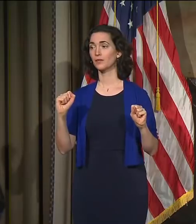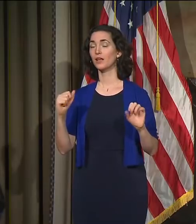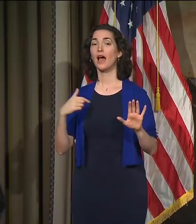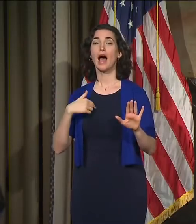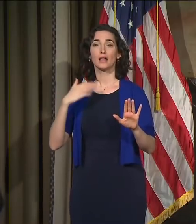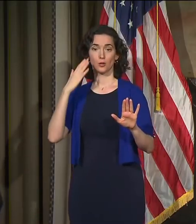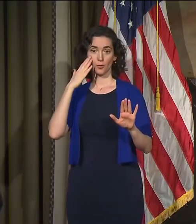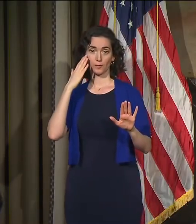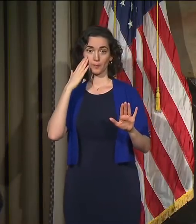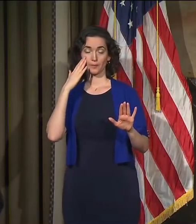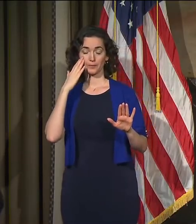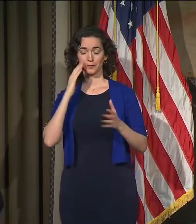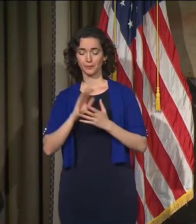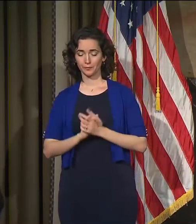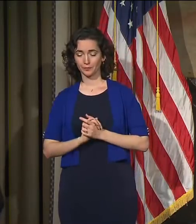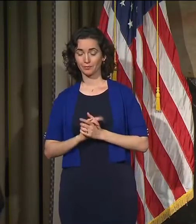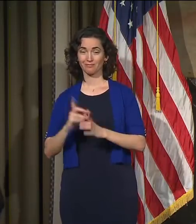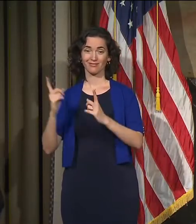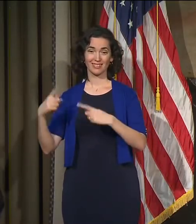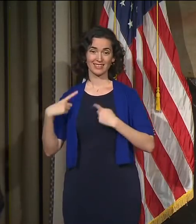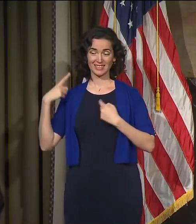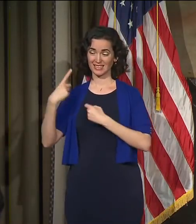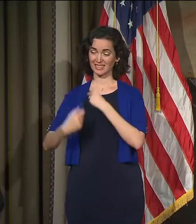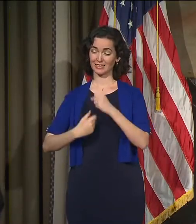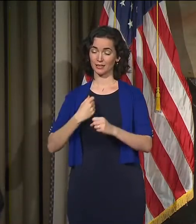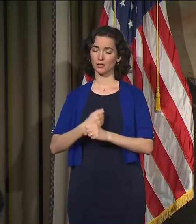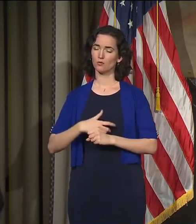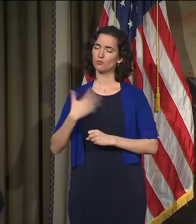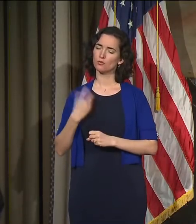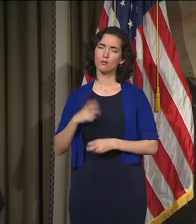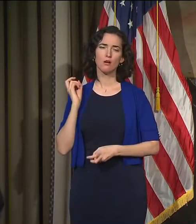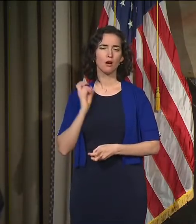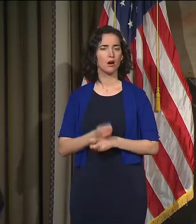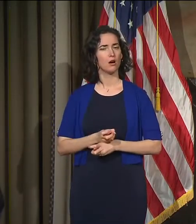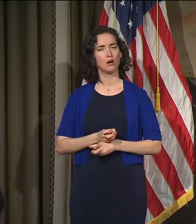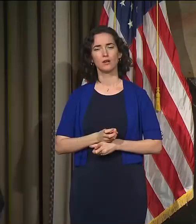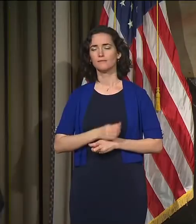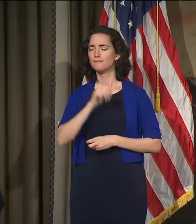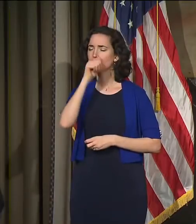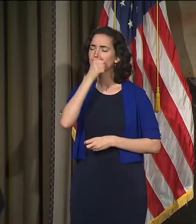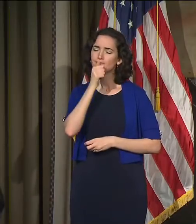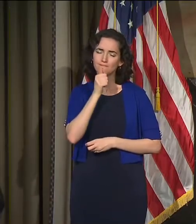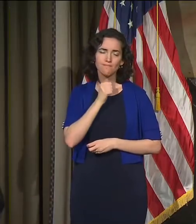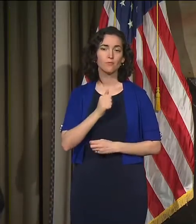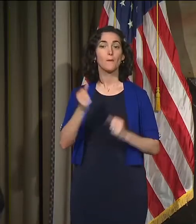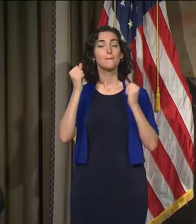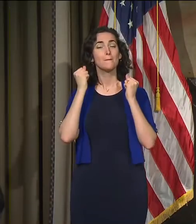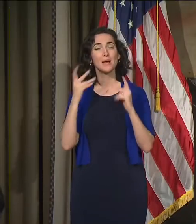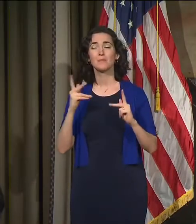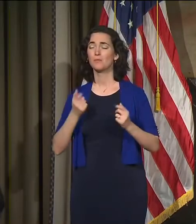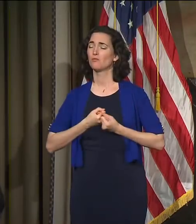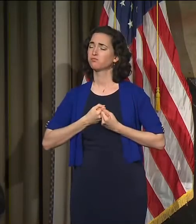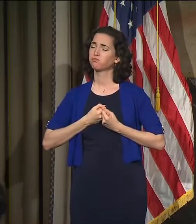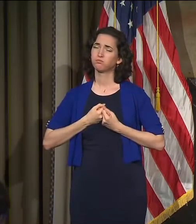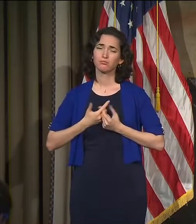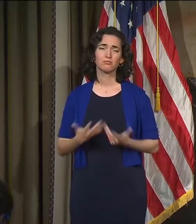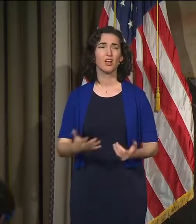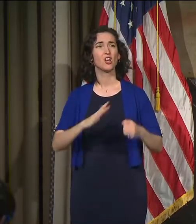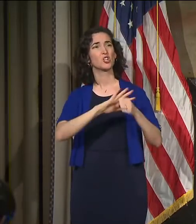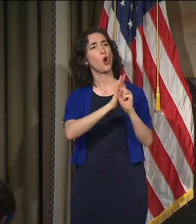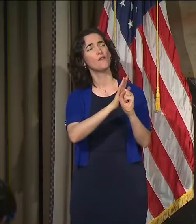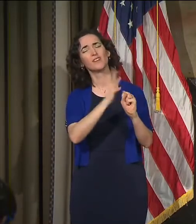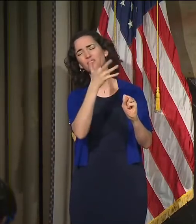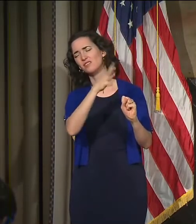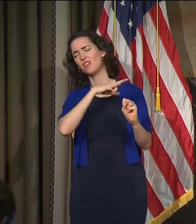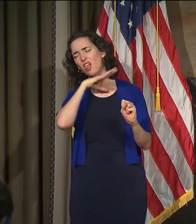know that it's been a very difficult year. I know that an awful lot of people are tired of COVID,